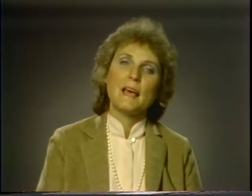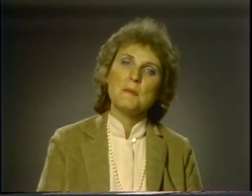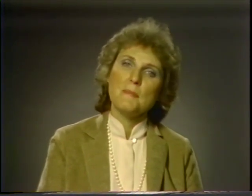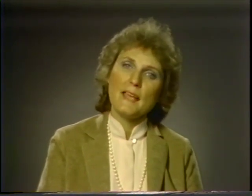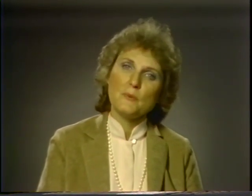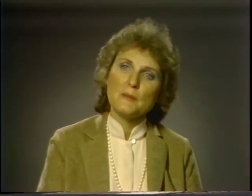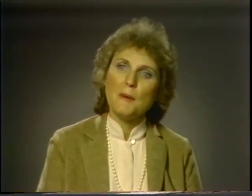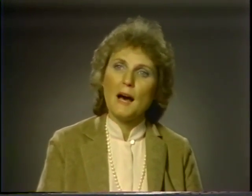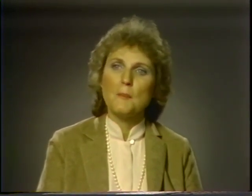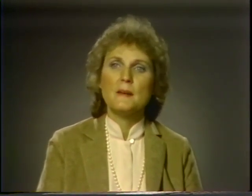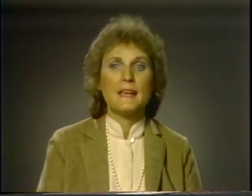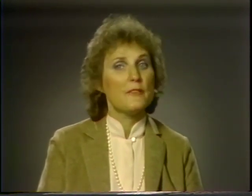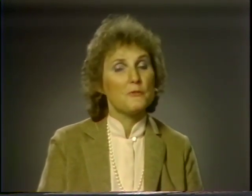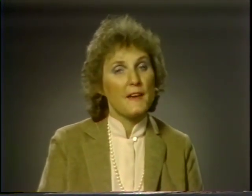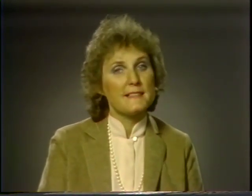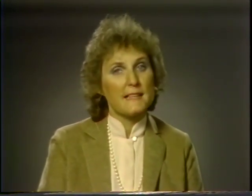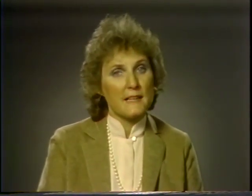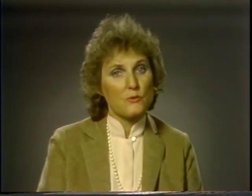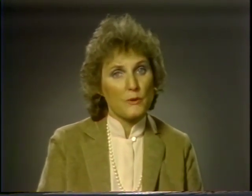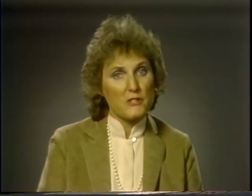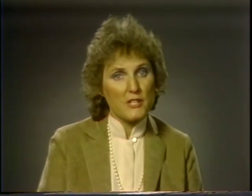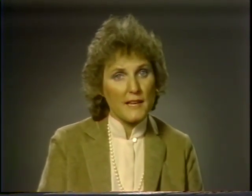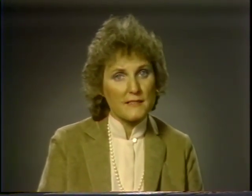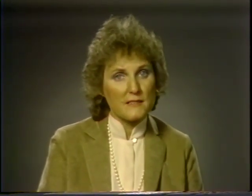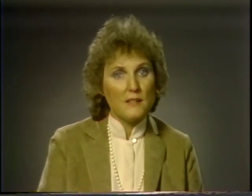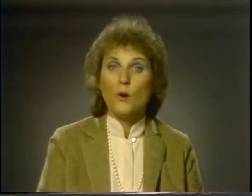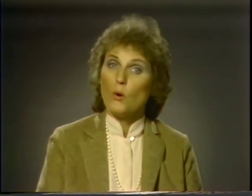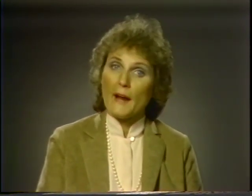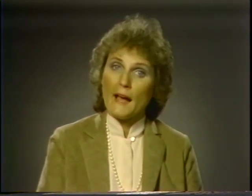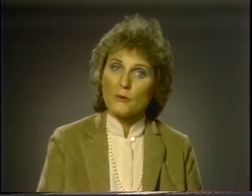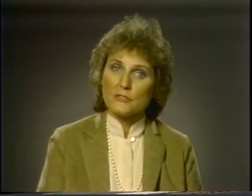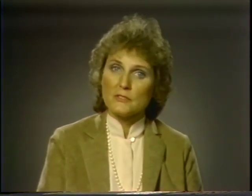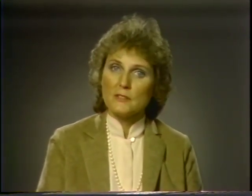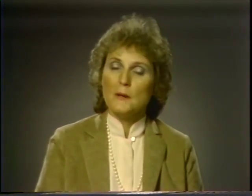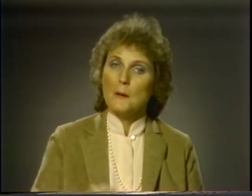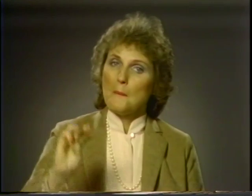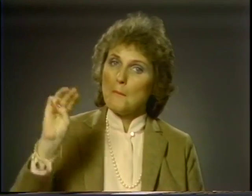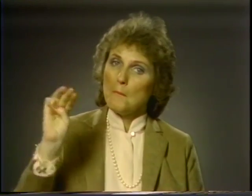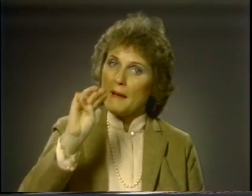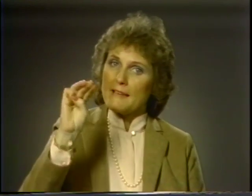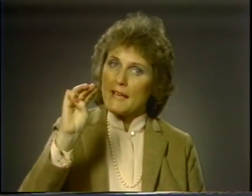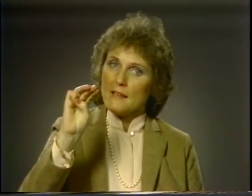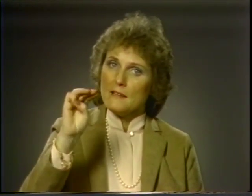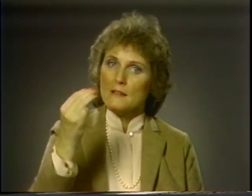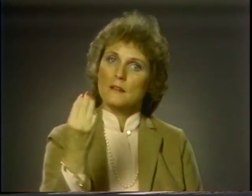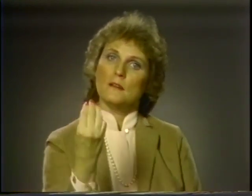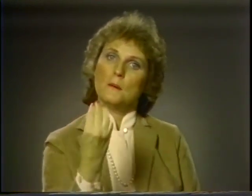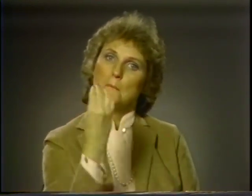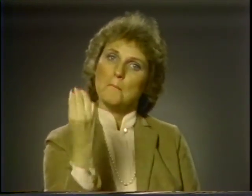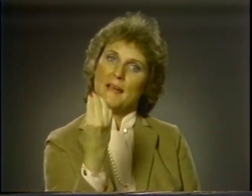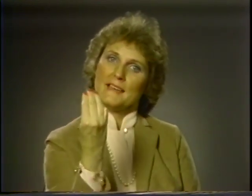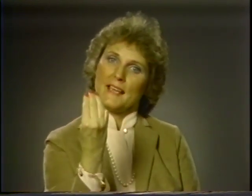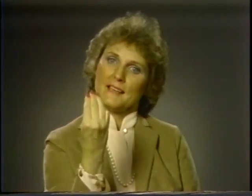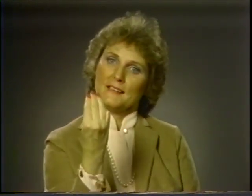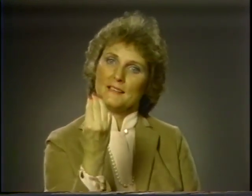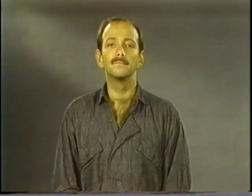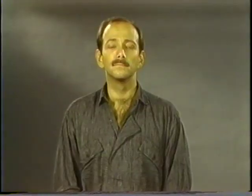be made with the palm either facing in toward the chest or out. Monday, Monday. To